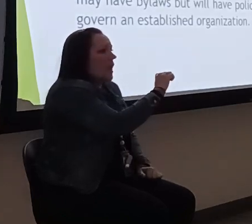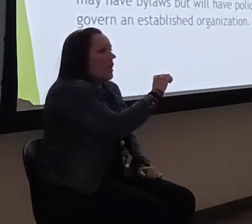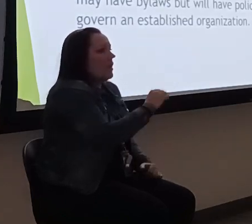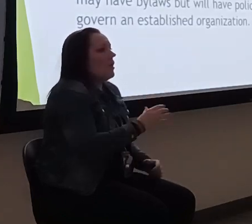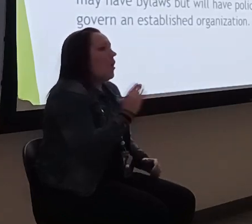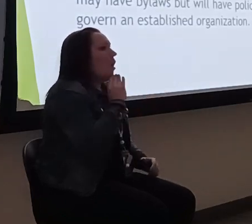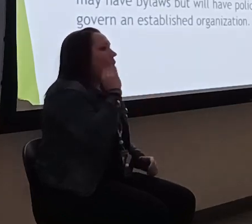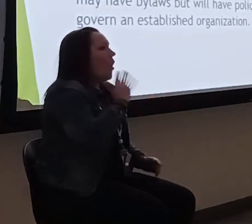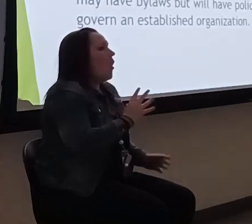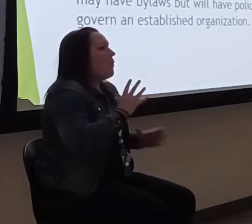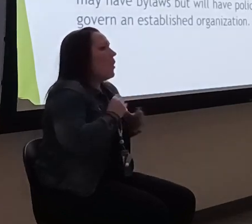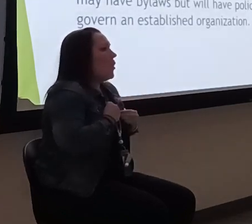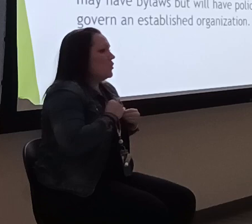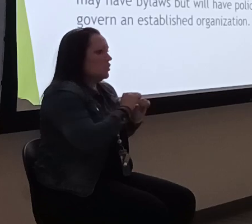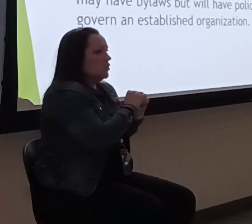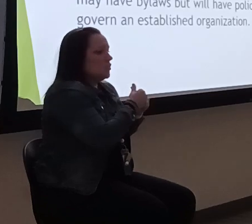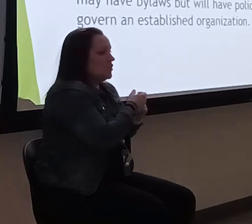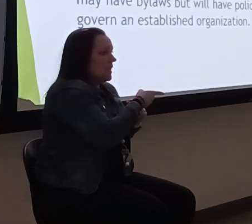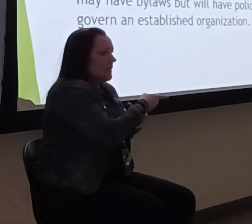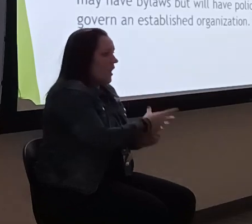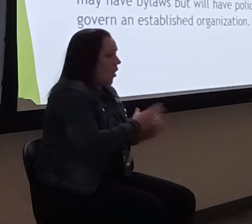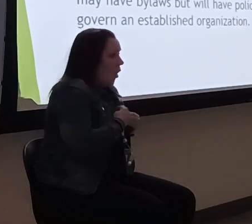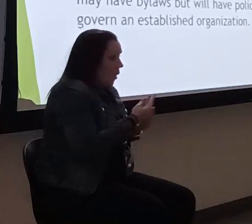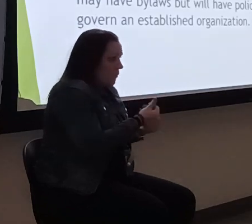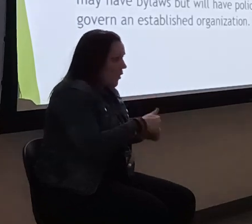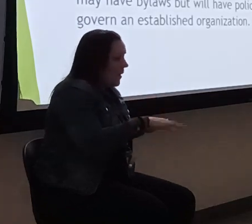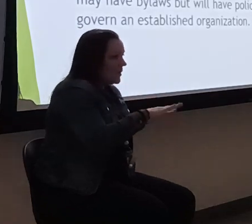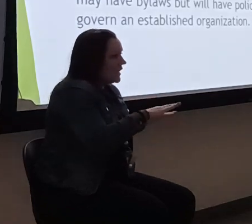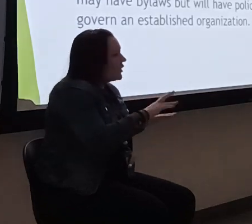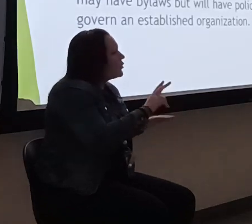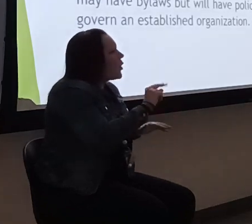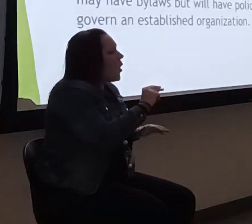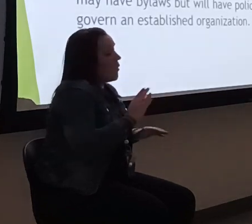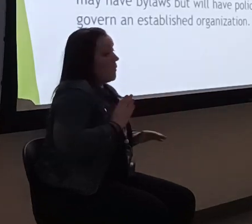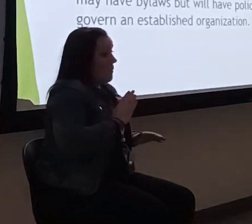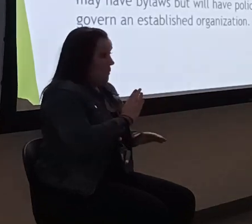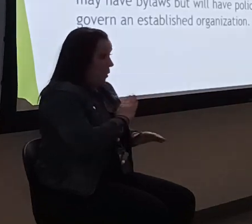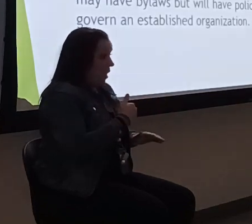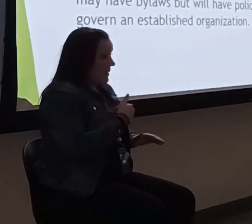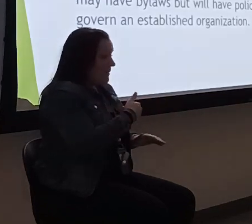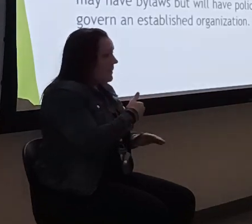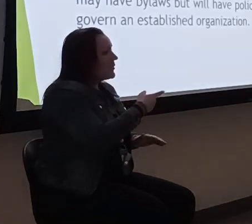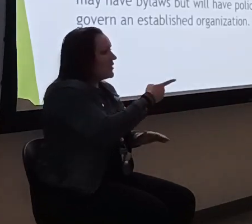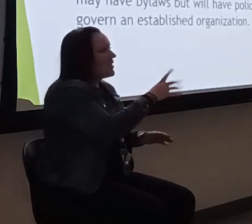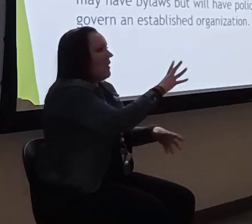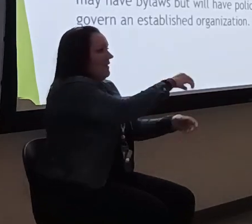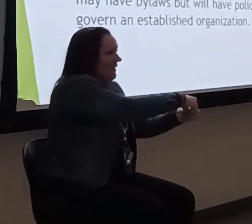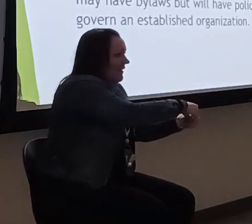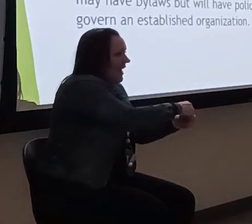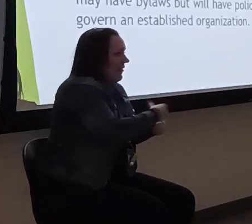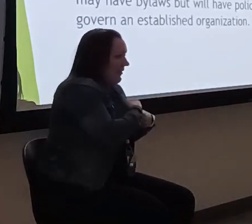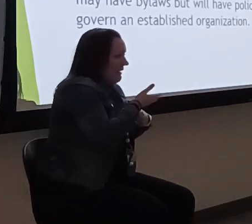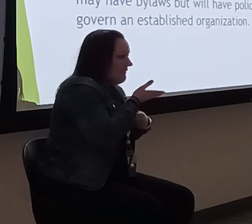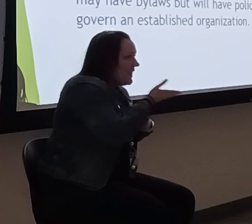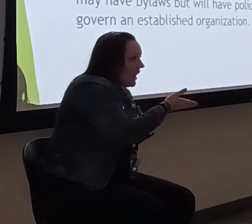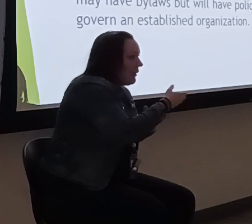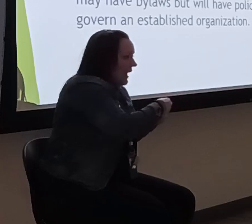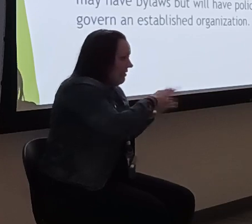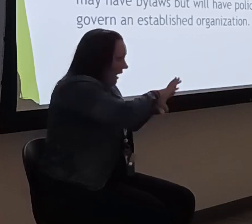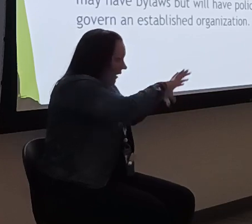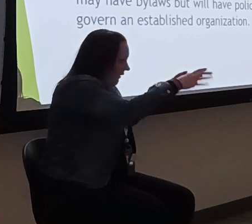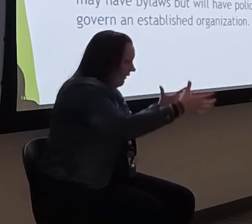any property. Their board members are probably owners of property within the association, and